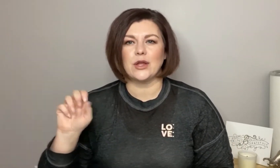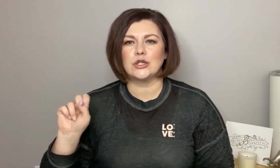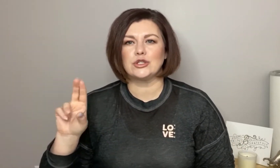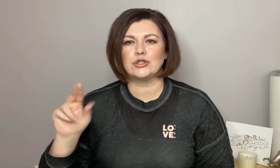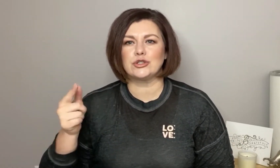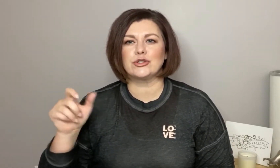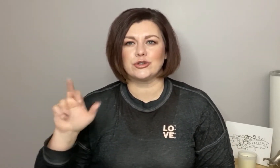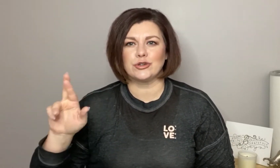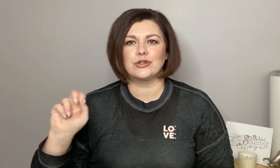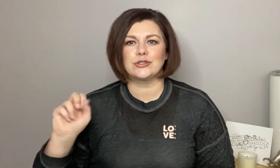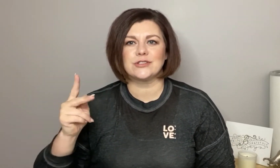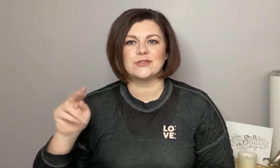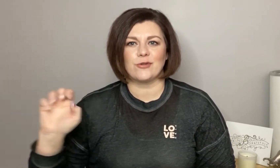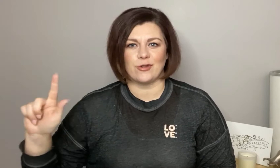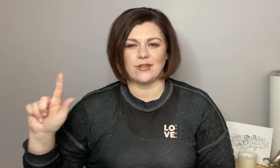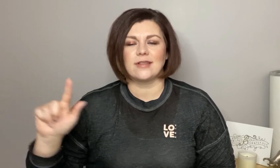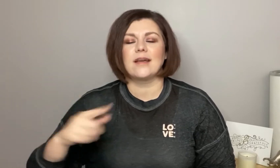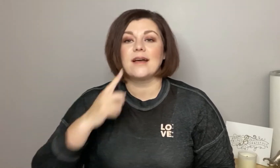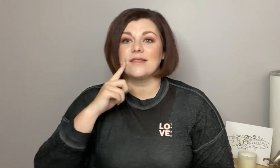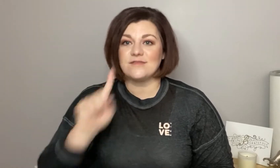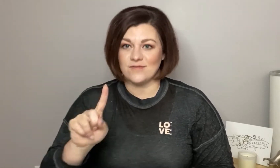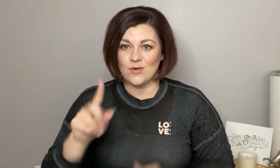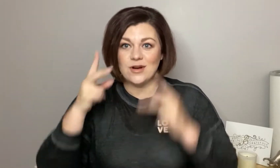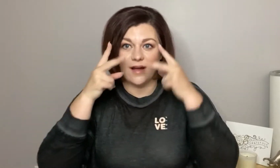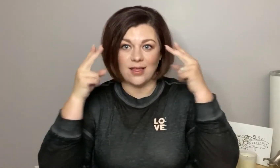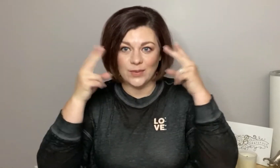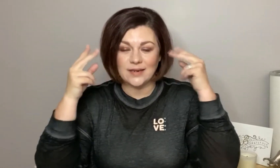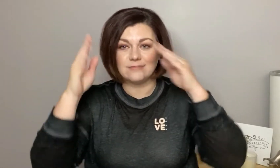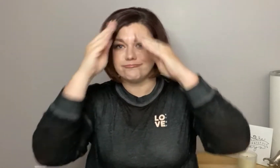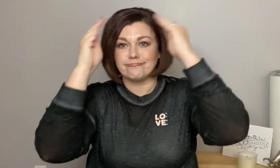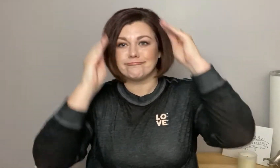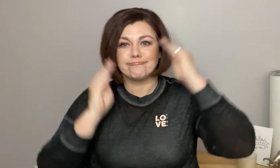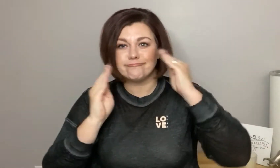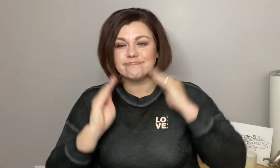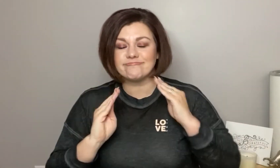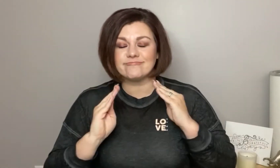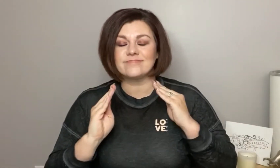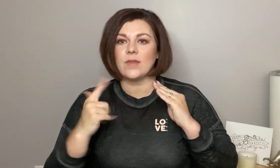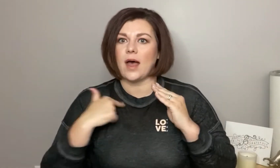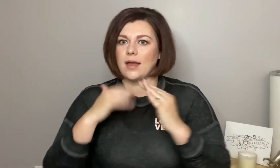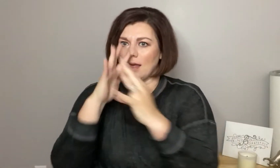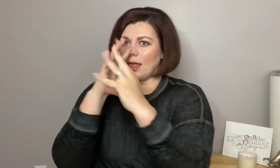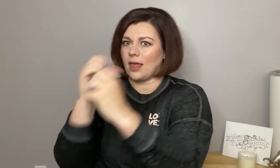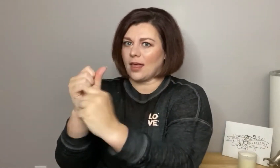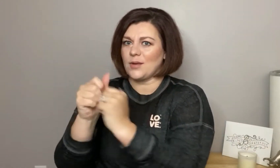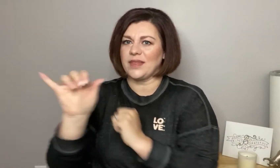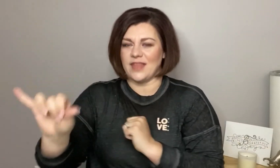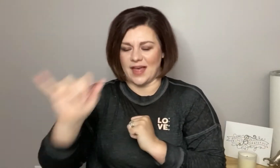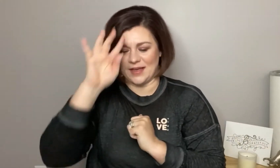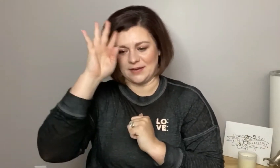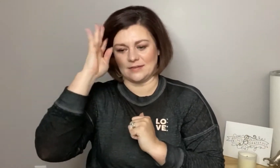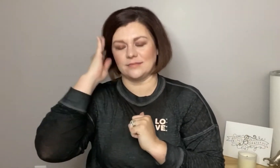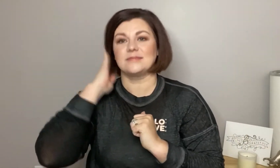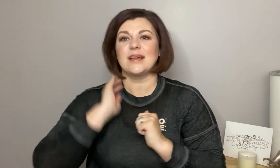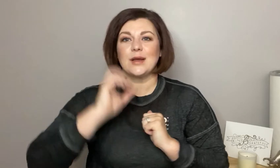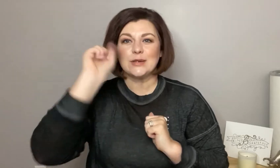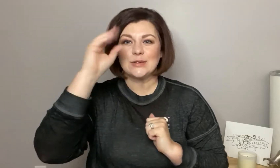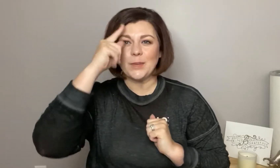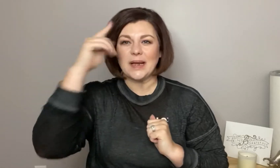my Halloween costume, and I absolutely love it, just getting my face all decked out. I'm totally obsessed with